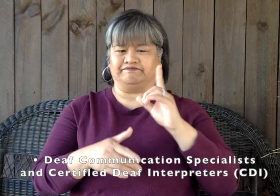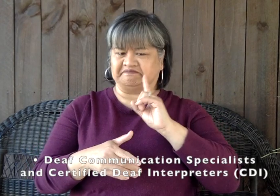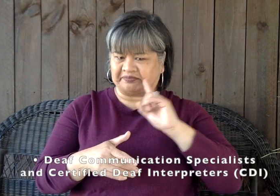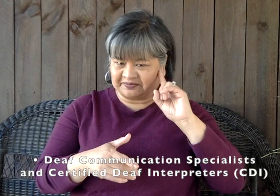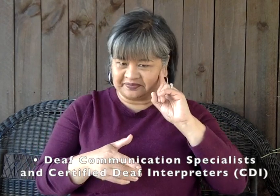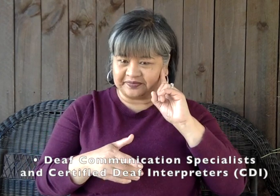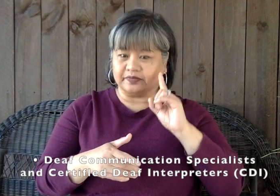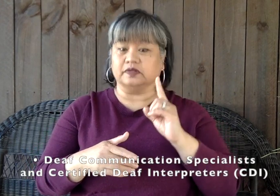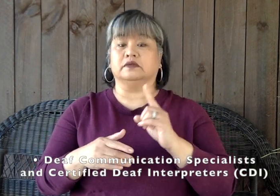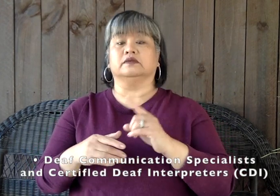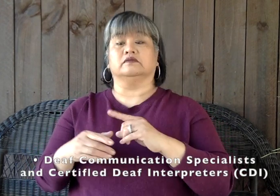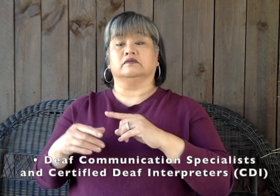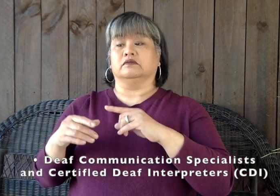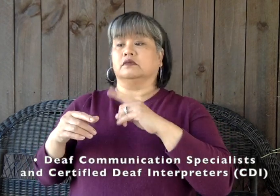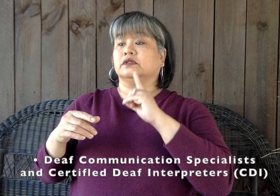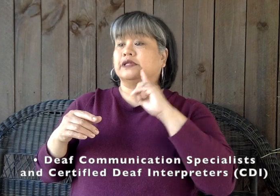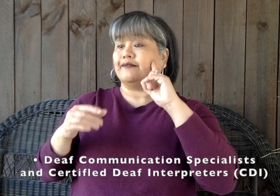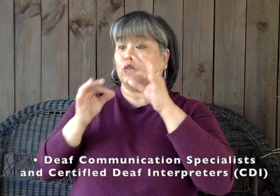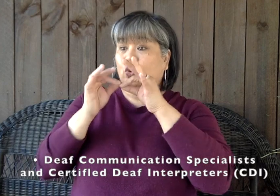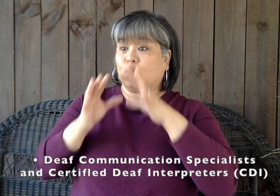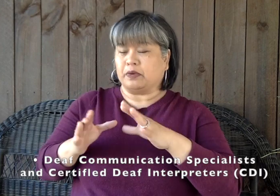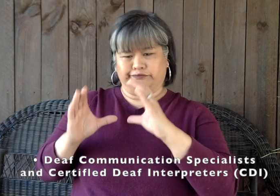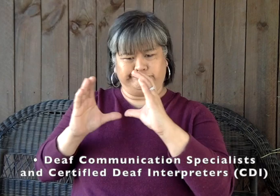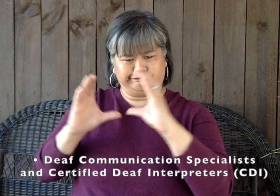Deaf communication specialists and certified deaf interpreters.